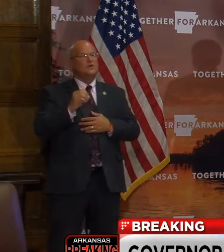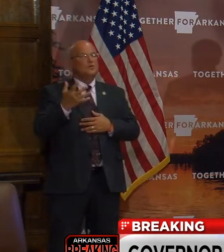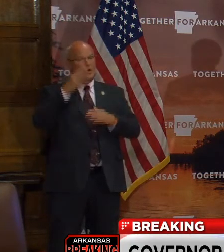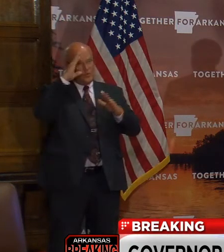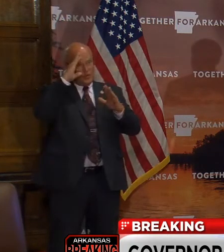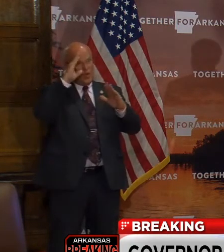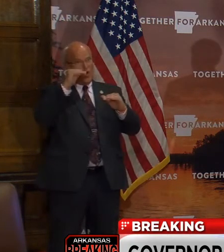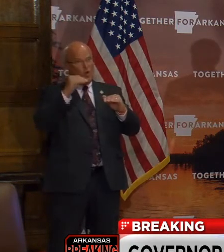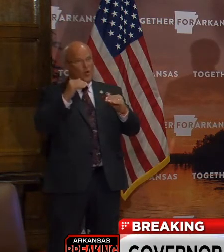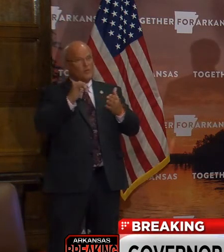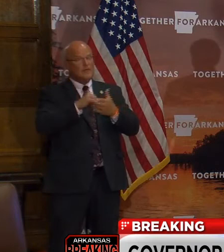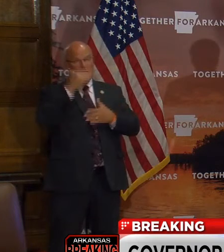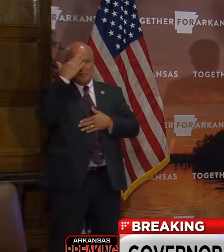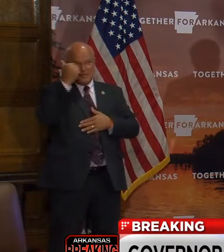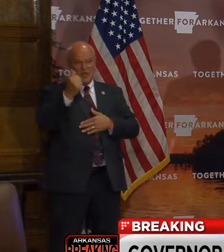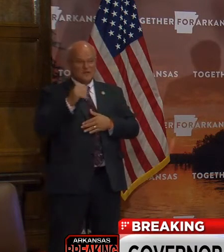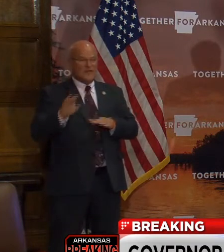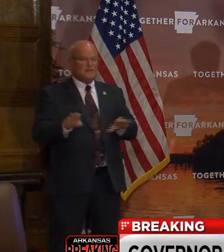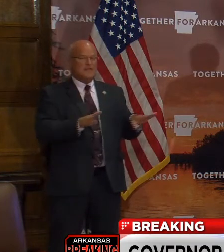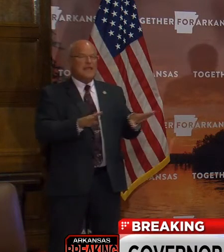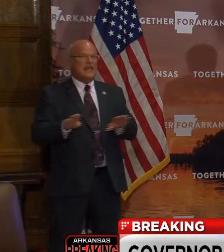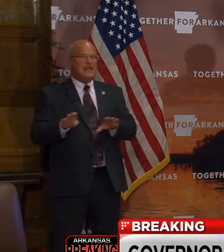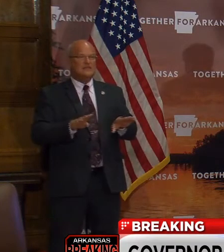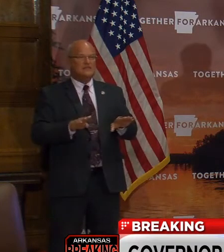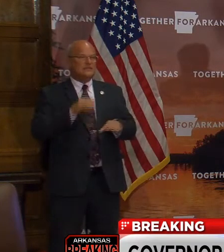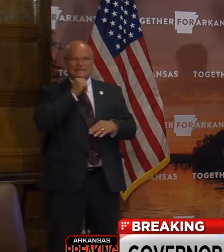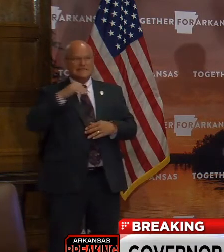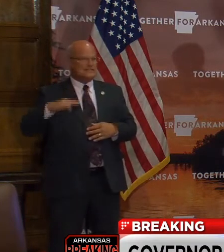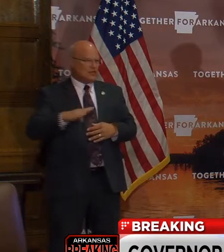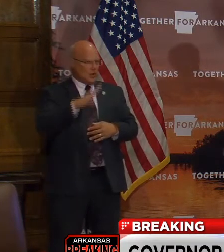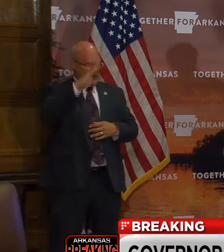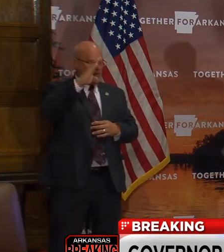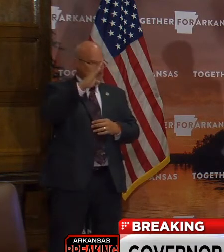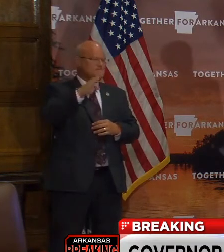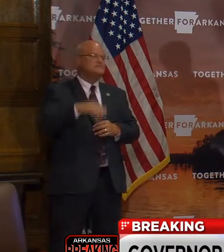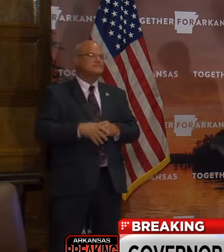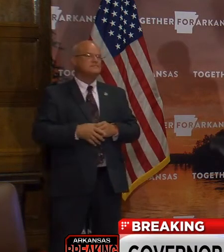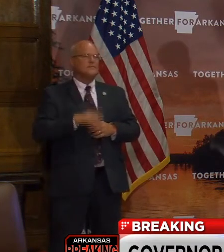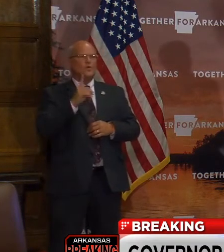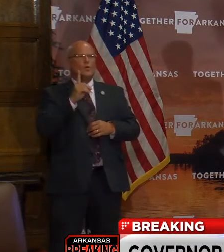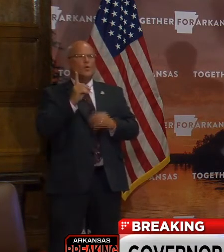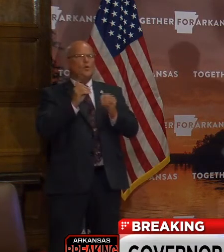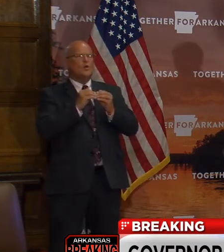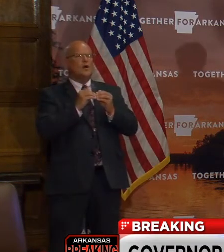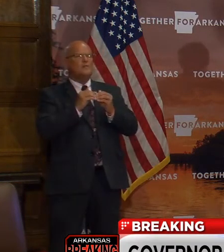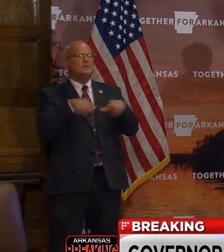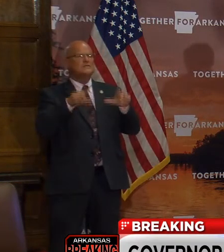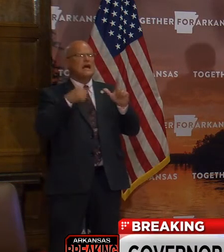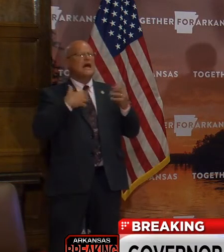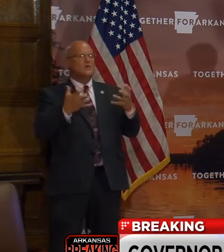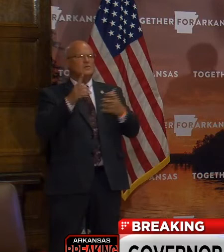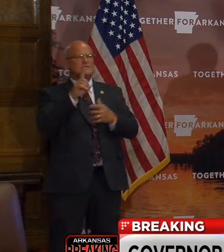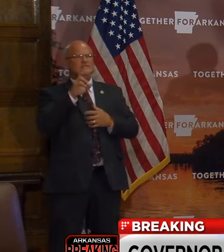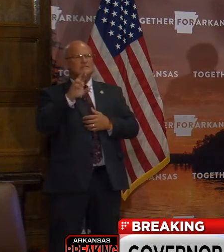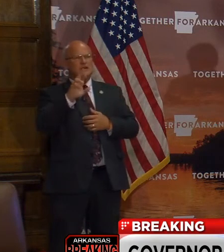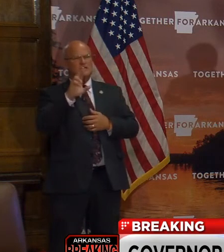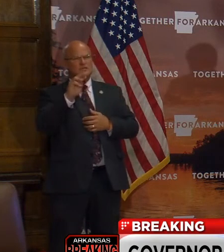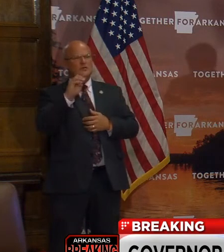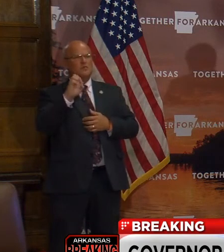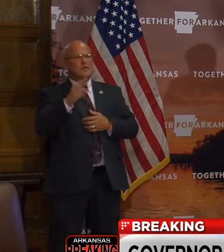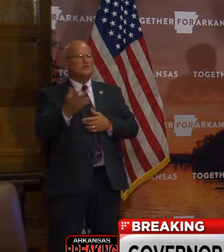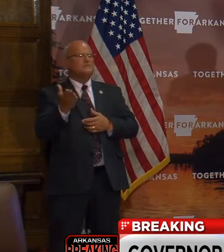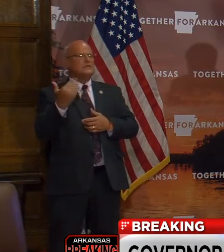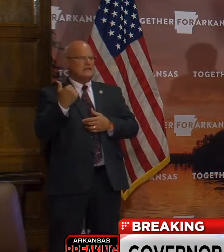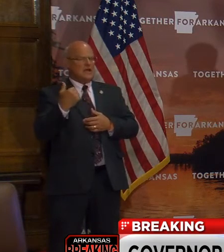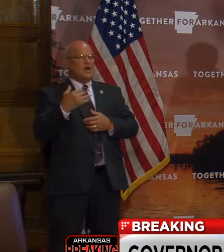hope though is that because of behavior it certainly doesn't go up. There's one more slide there that I want Dr. Romero to come and make